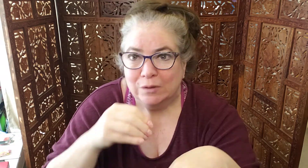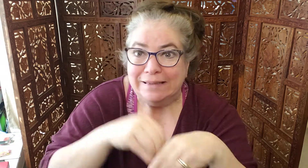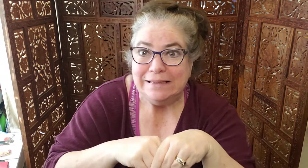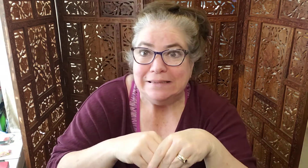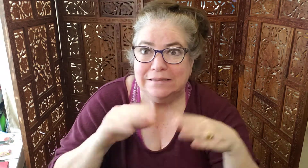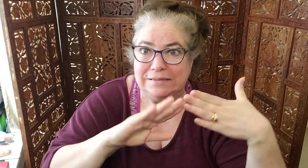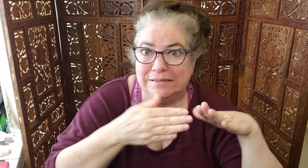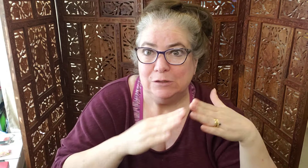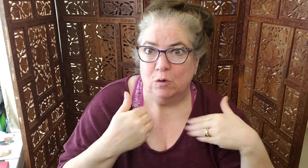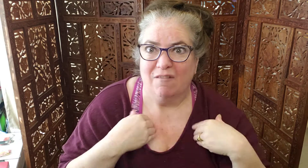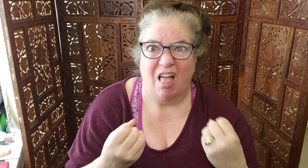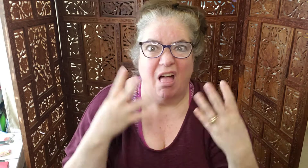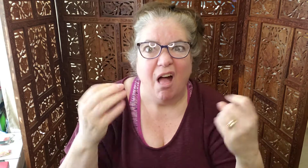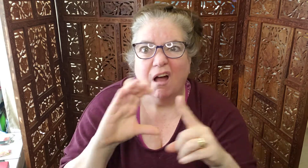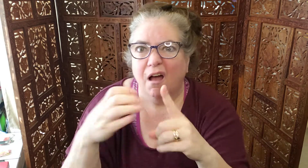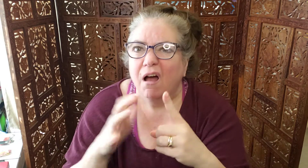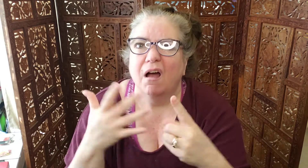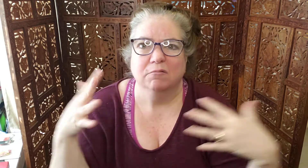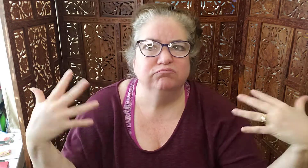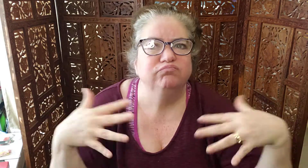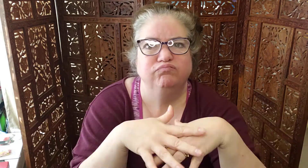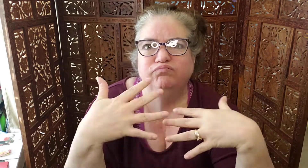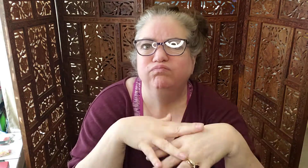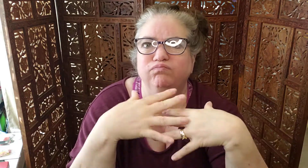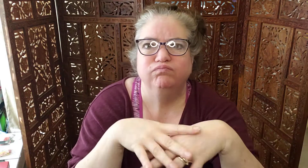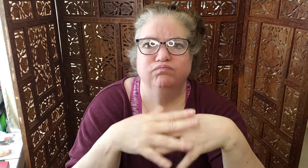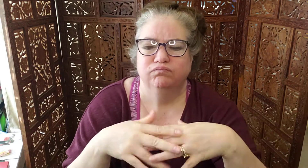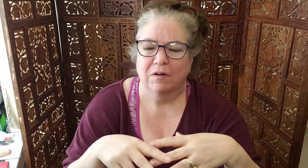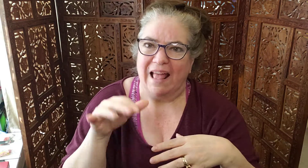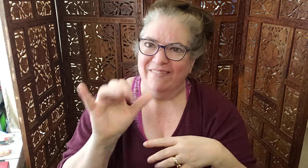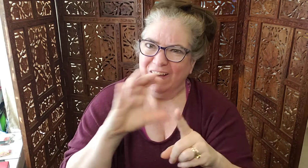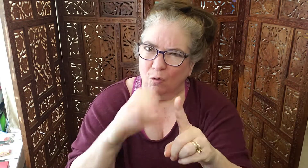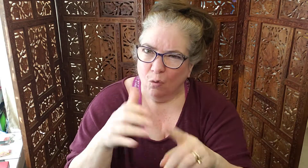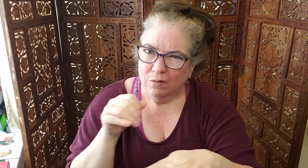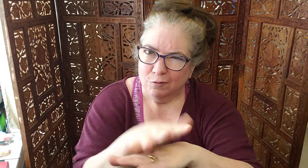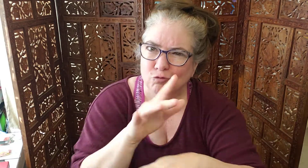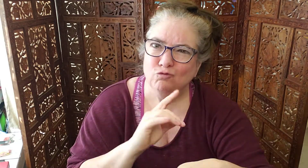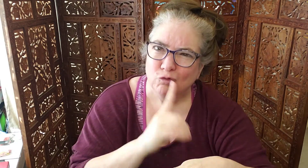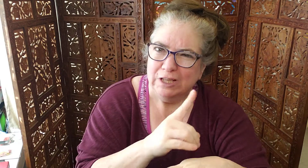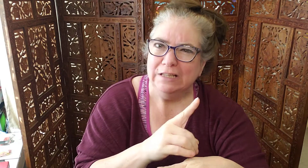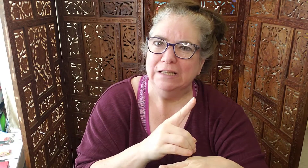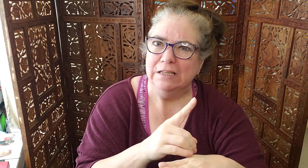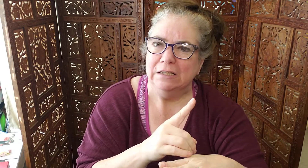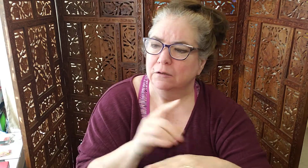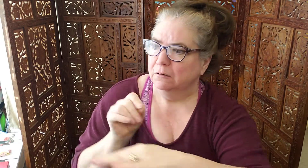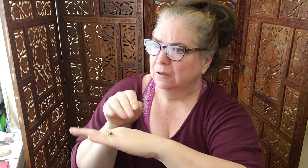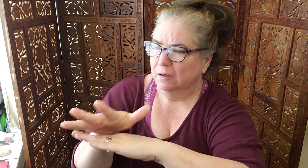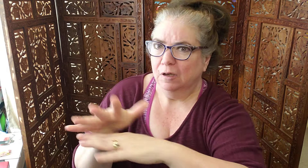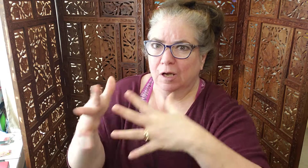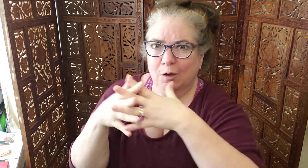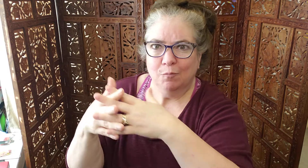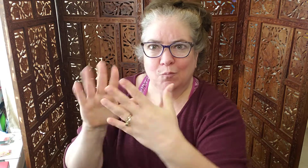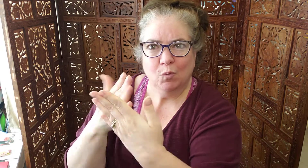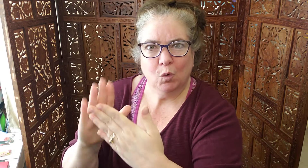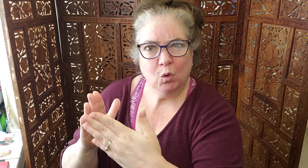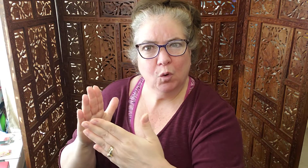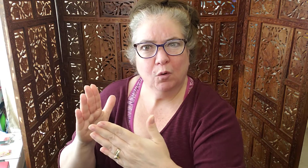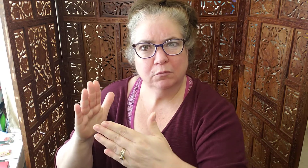those cultural influences are really what makes the American Broadway musical develop, grow,